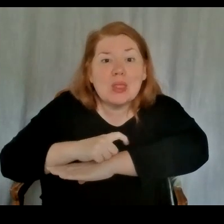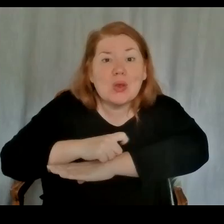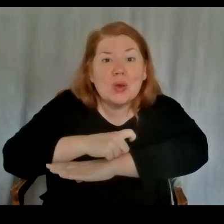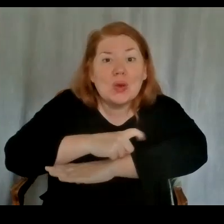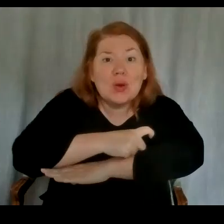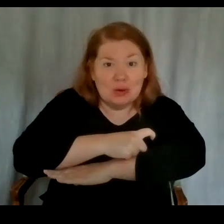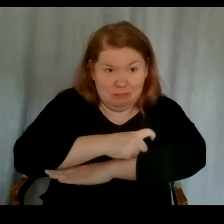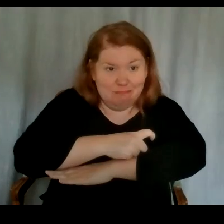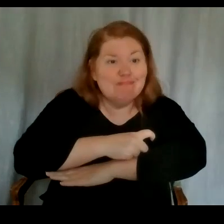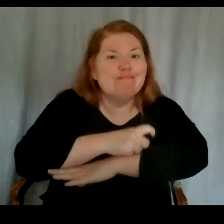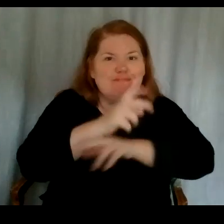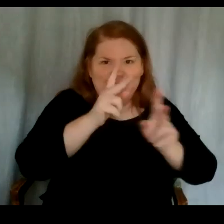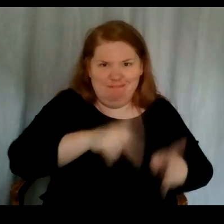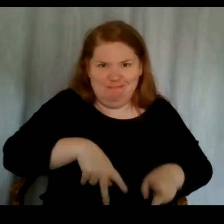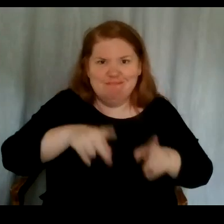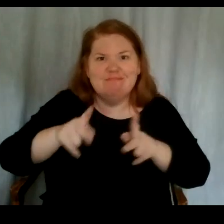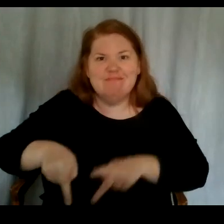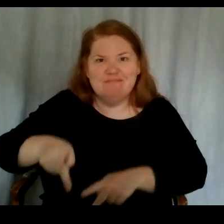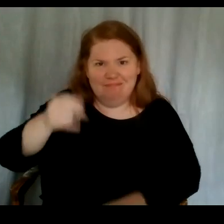of looks like what a butterfly does.